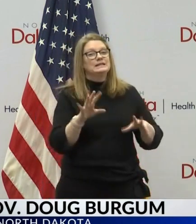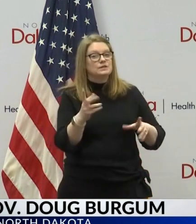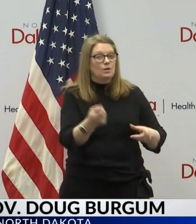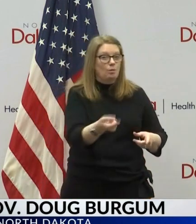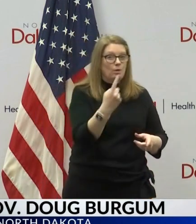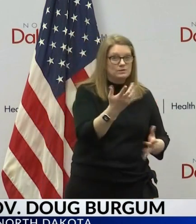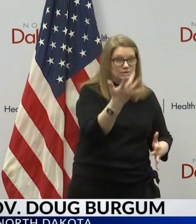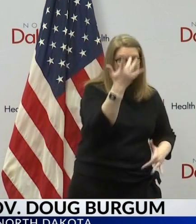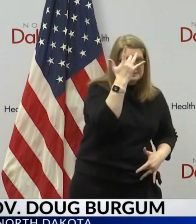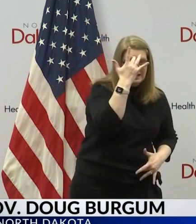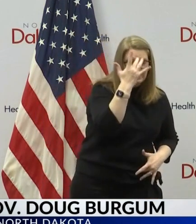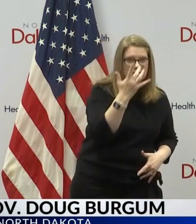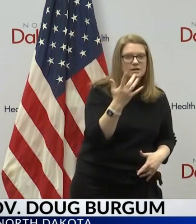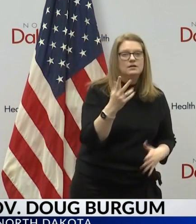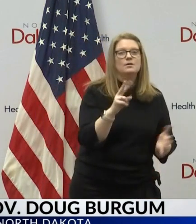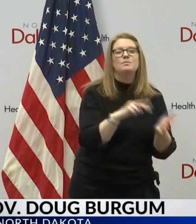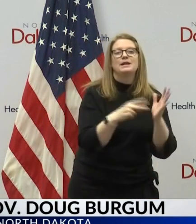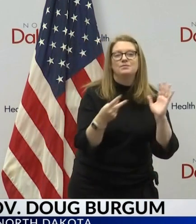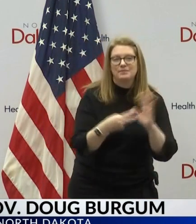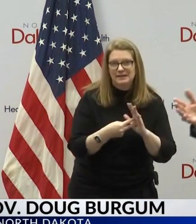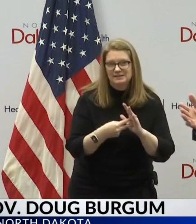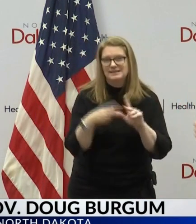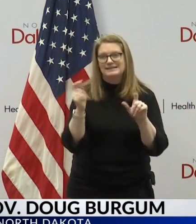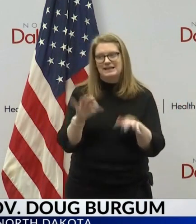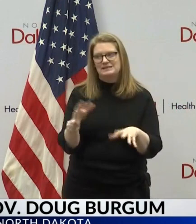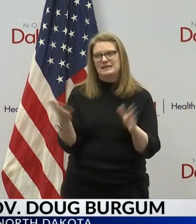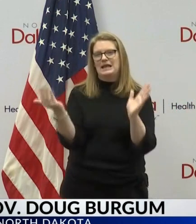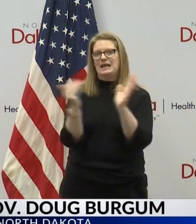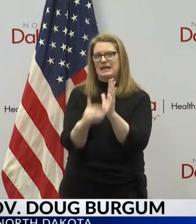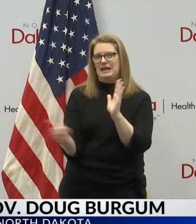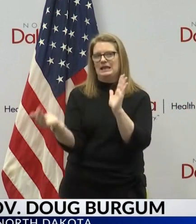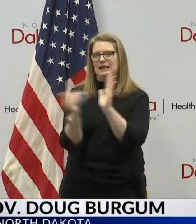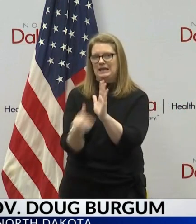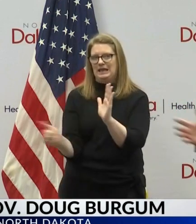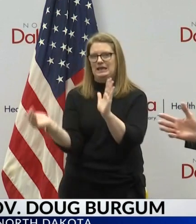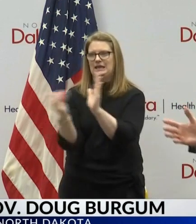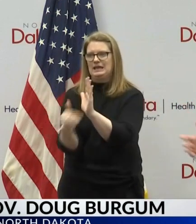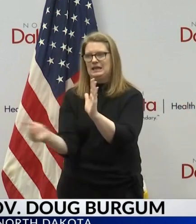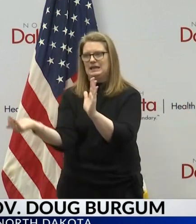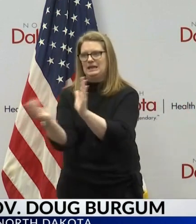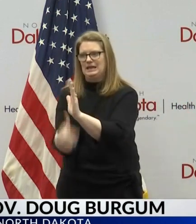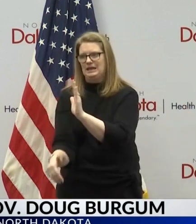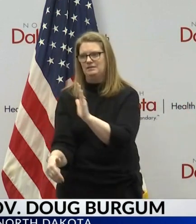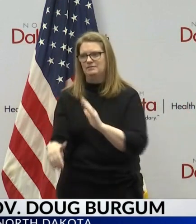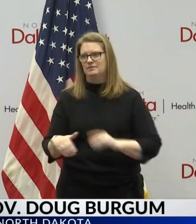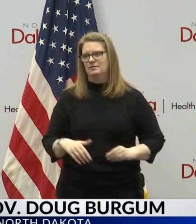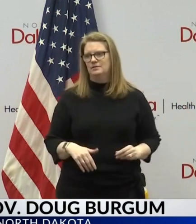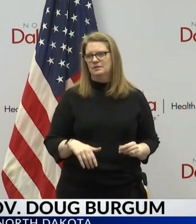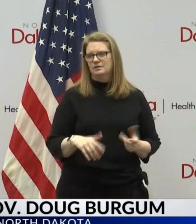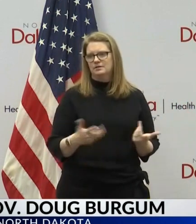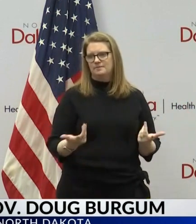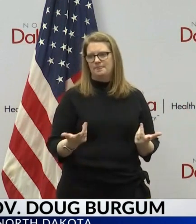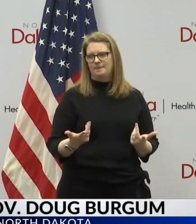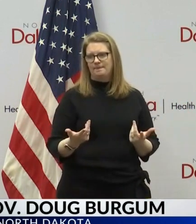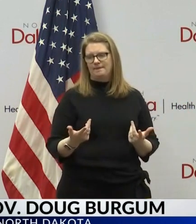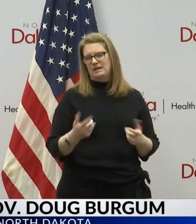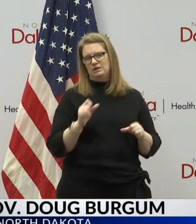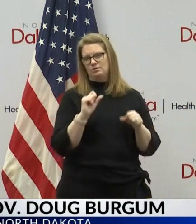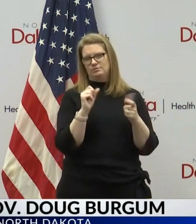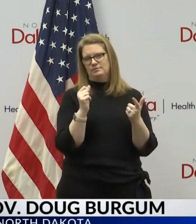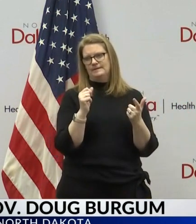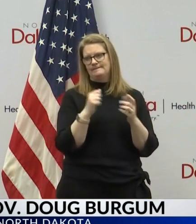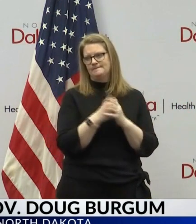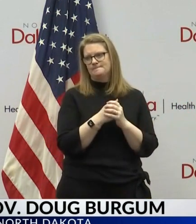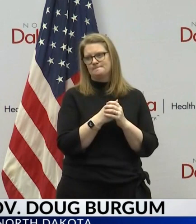sick, that you could be getting tested multiple times over a period of time if you're in a workforce. I mean,